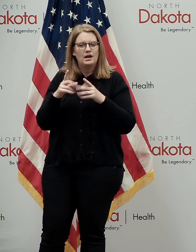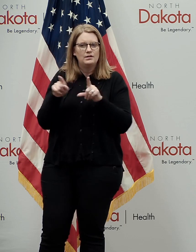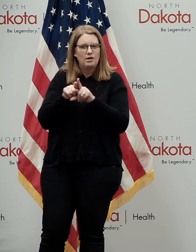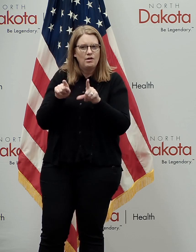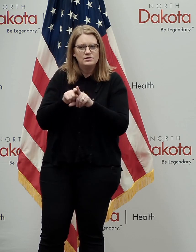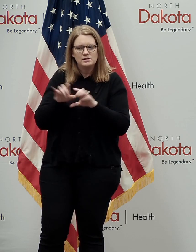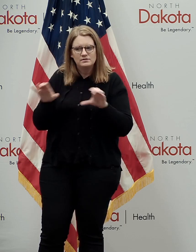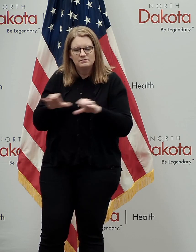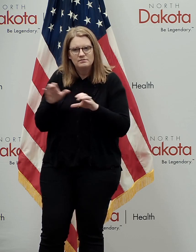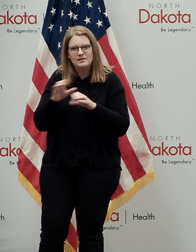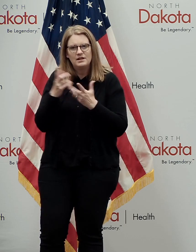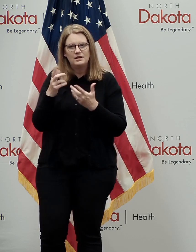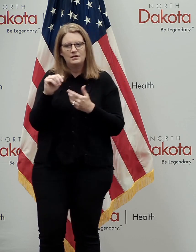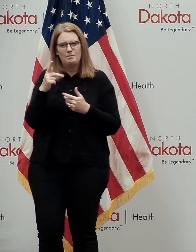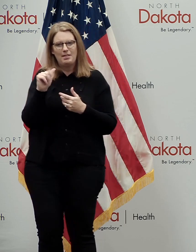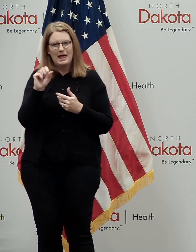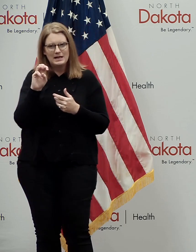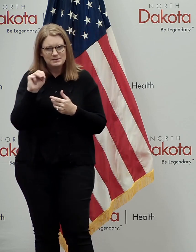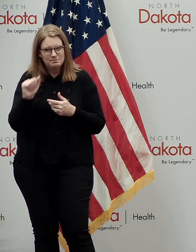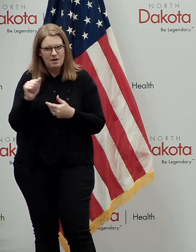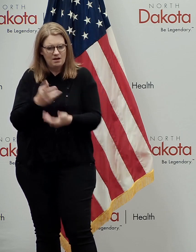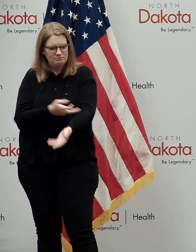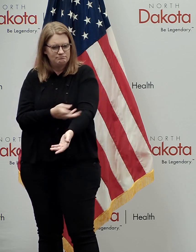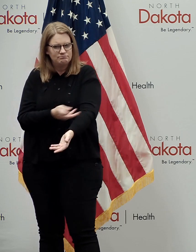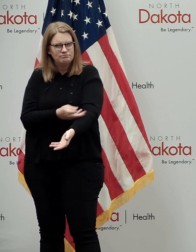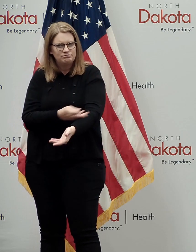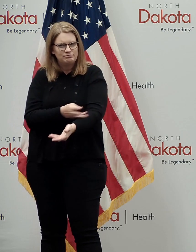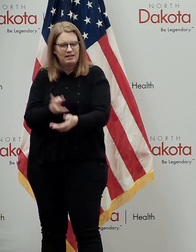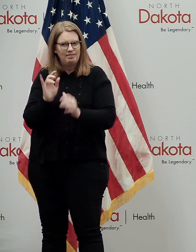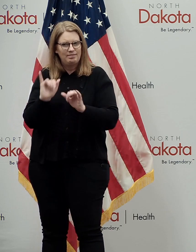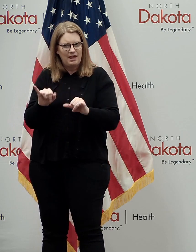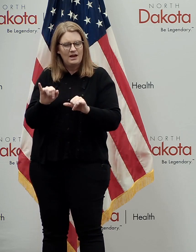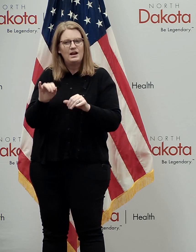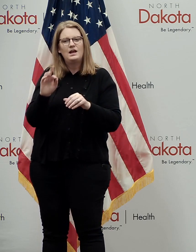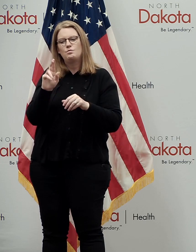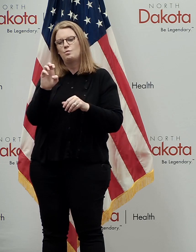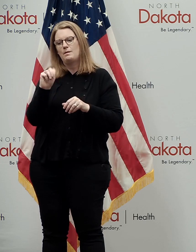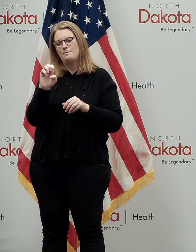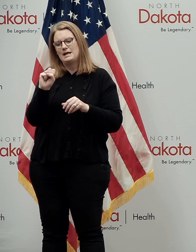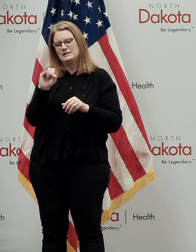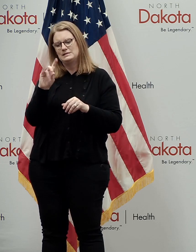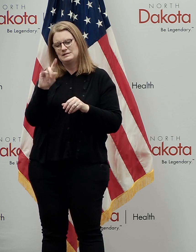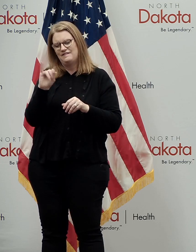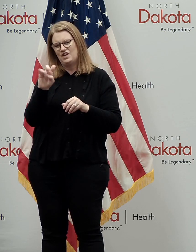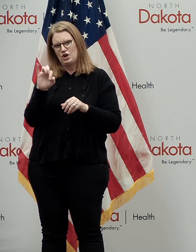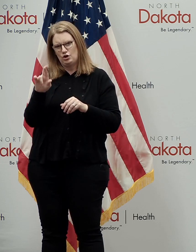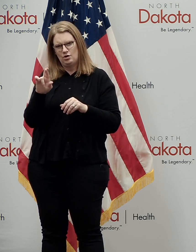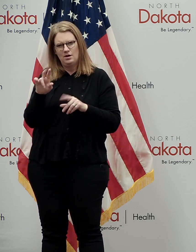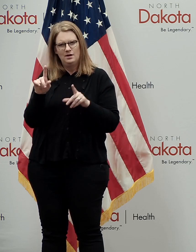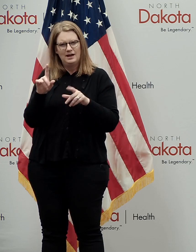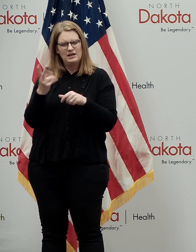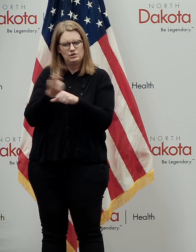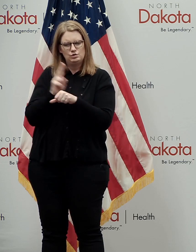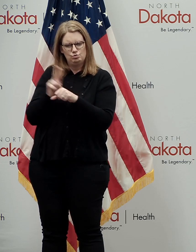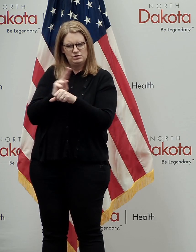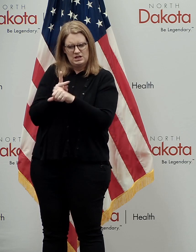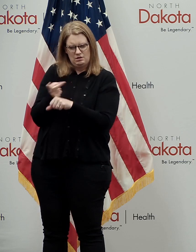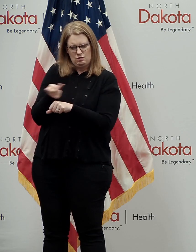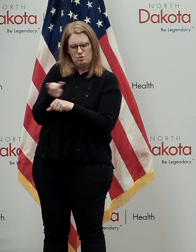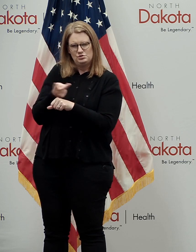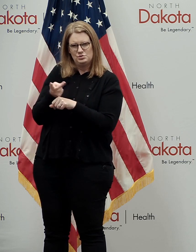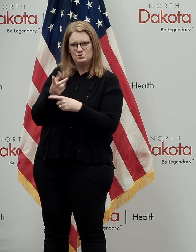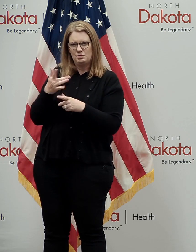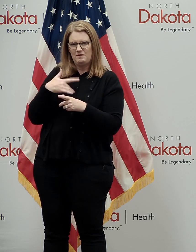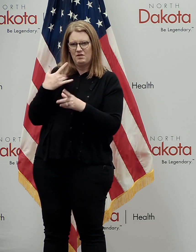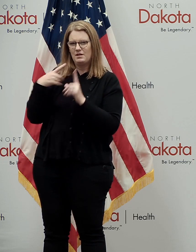or remdesivir, which again are allowing hospitals to save lives for those that are most ill. So a lot of positive news on that